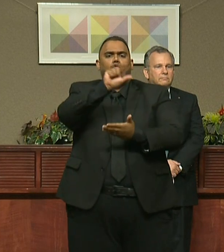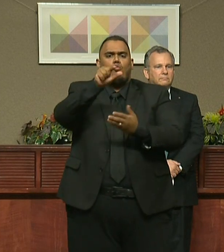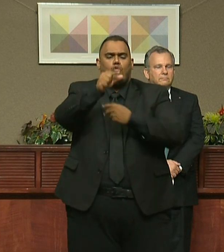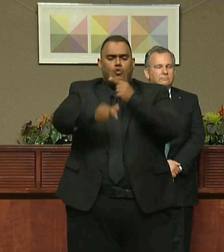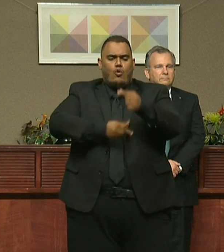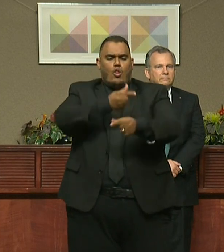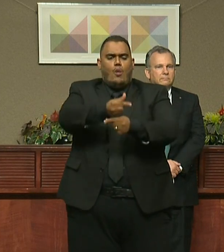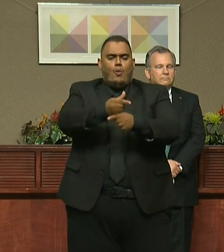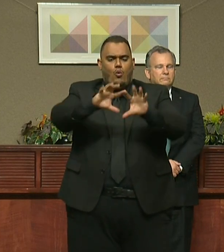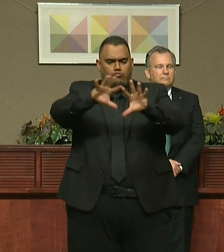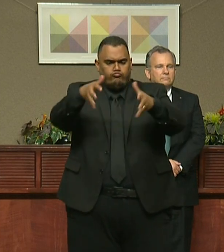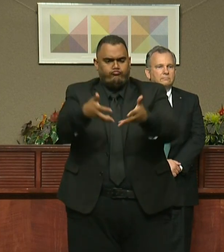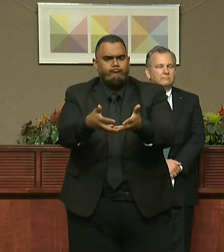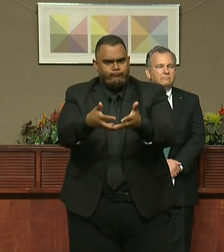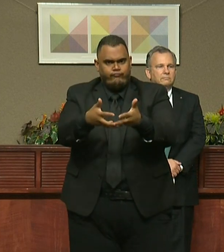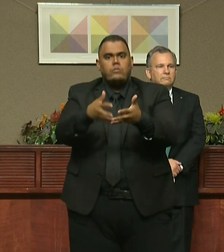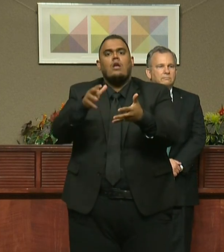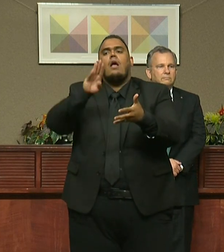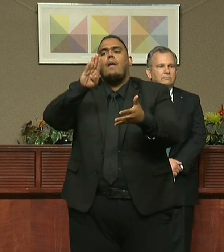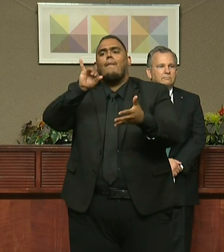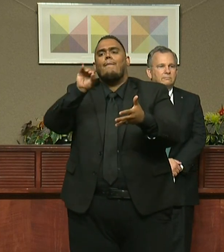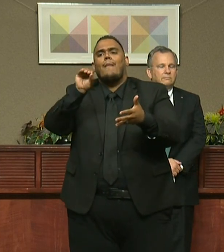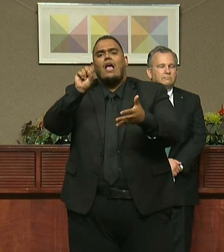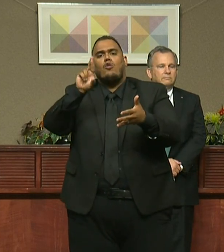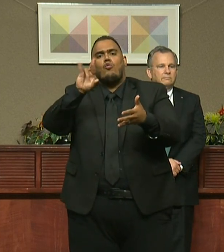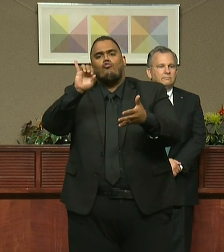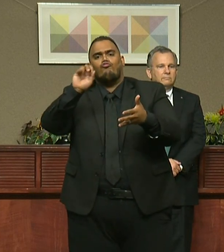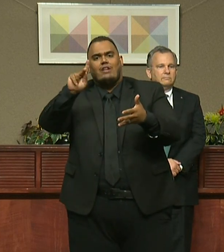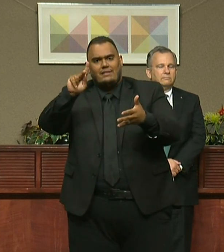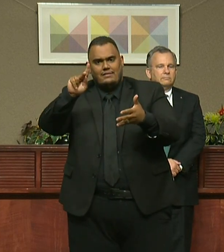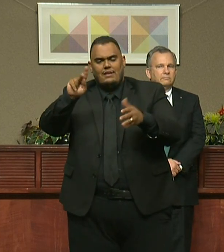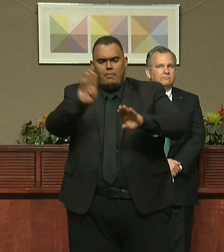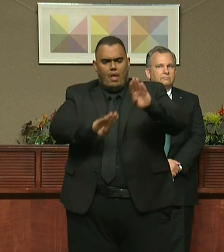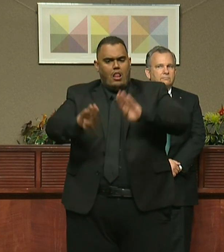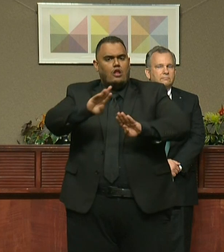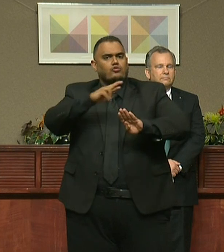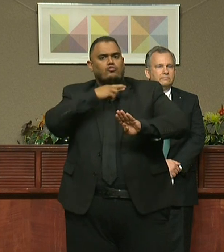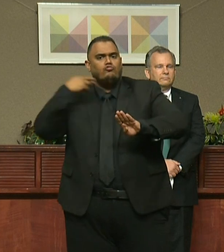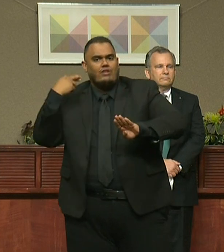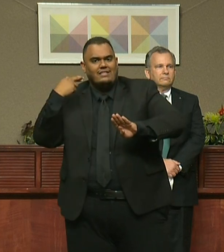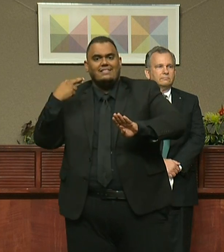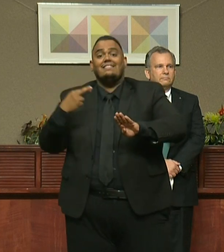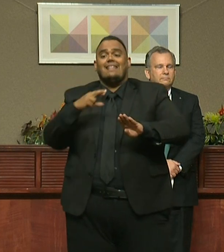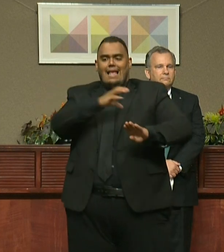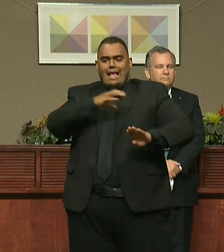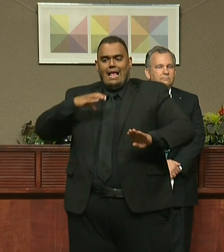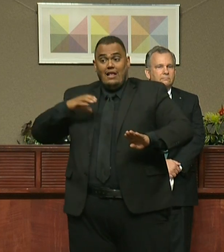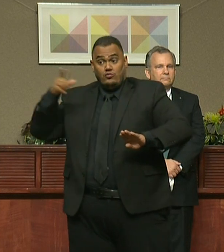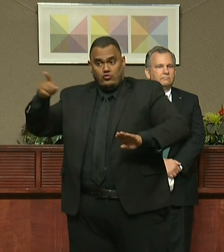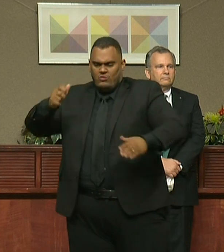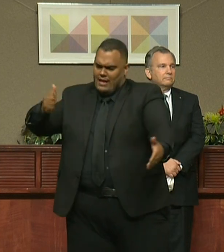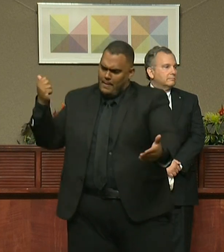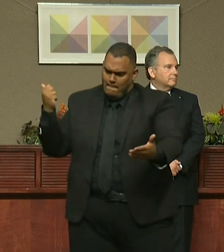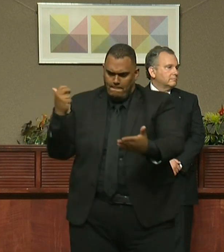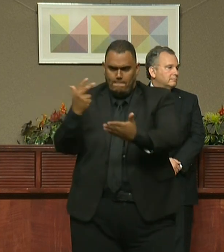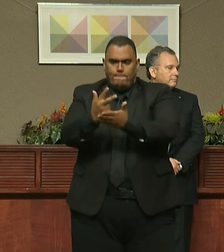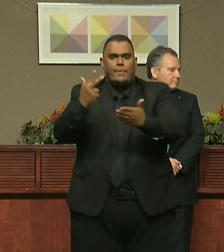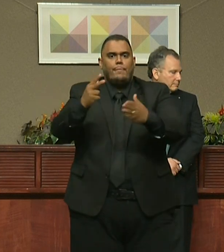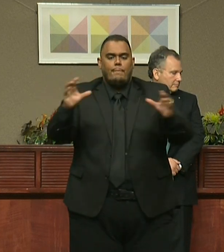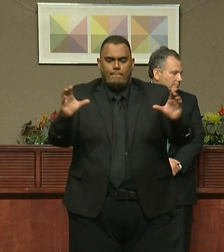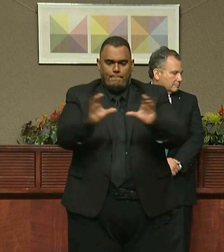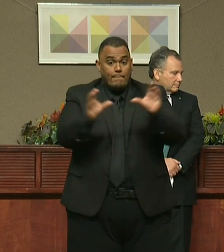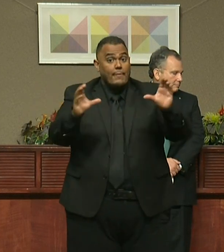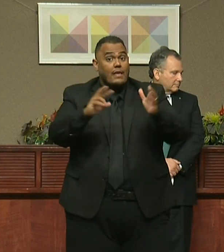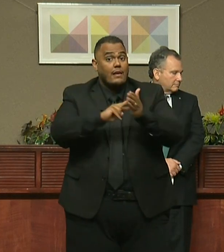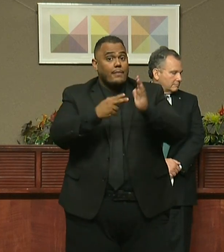the gold standard of safe and sanitary venues. We believe this will be a desirable certification that will